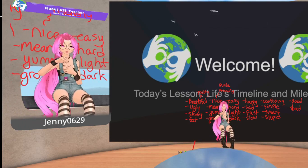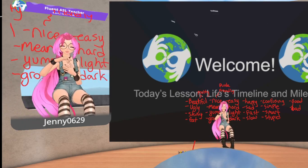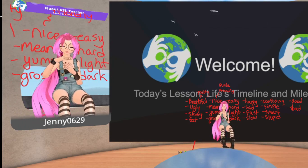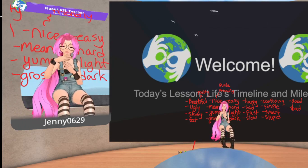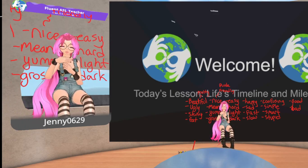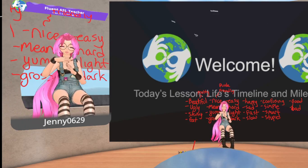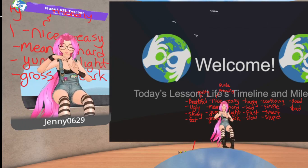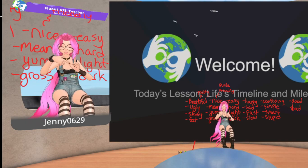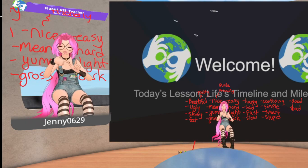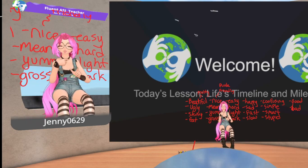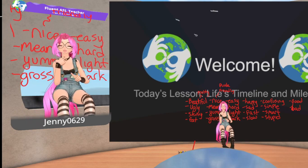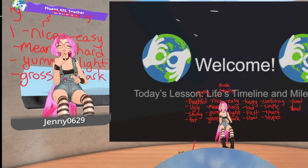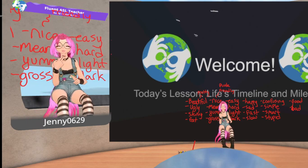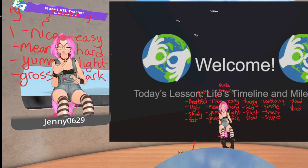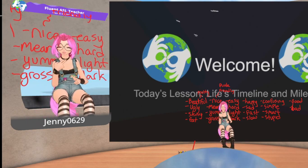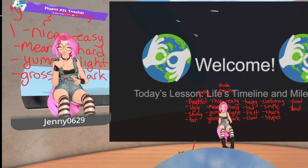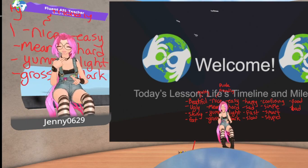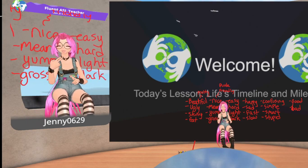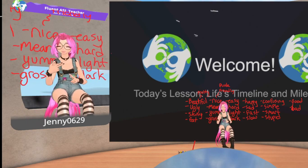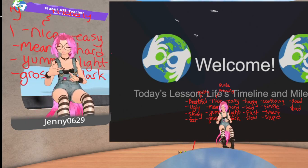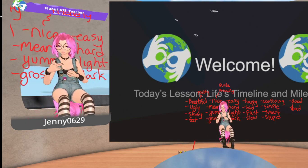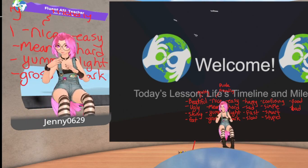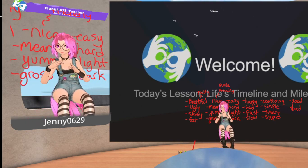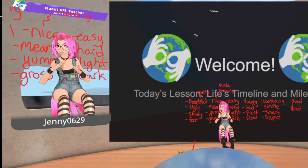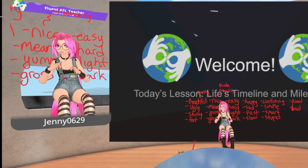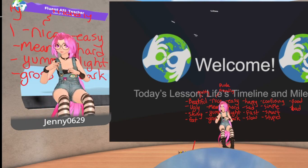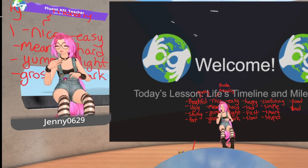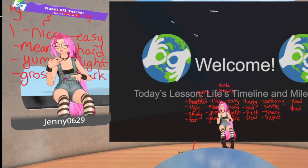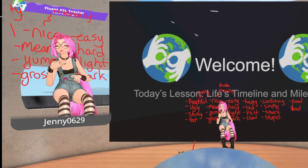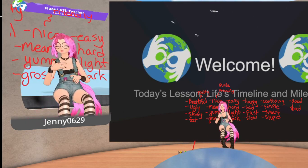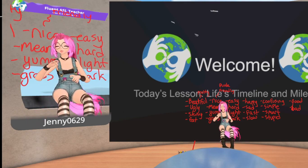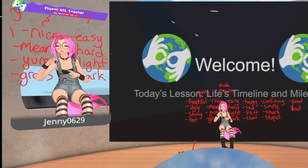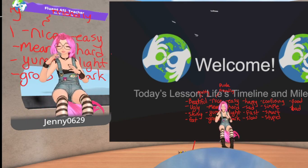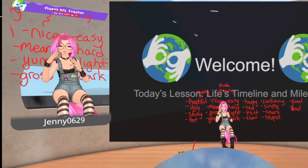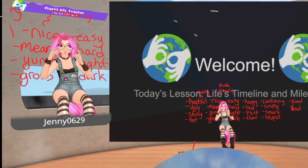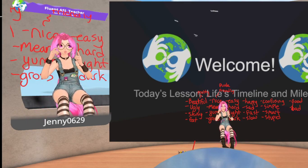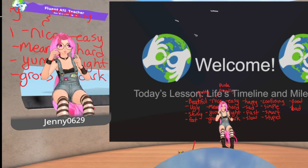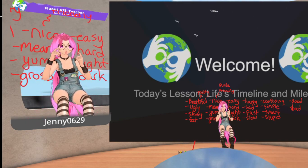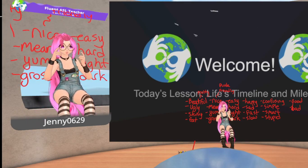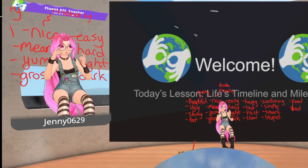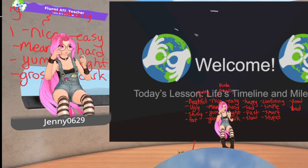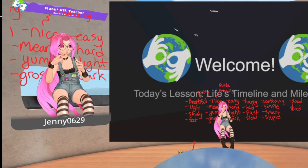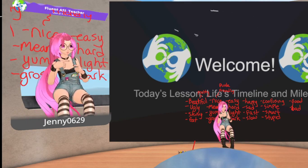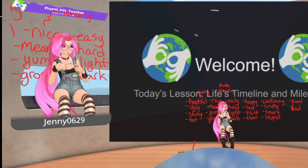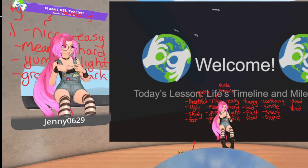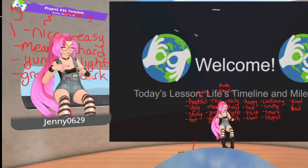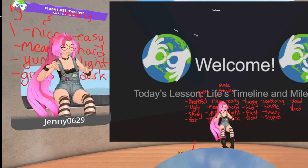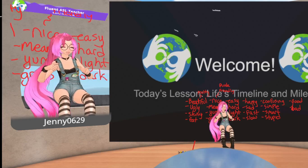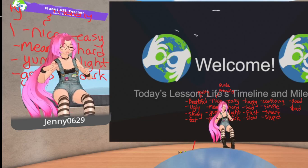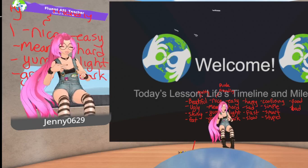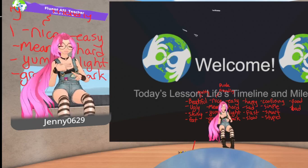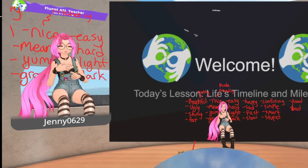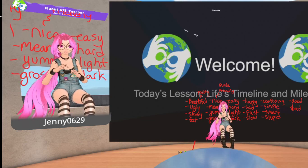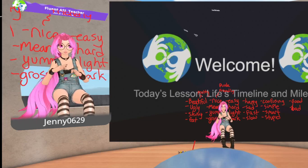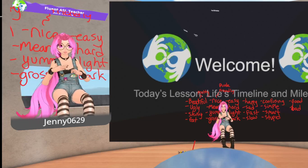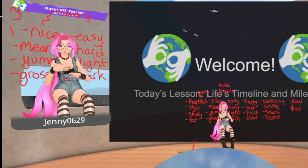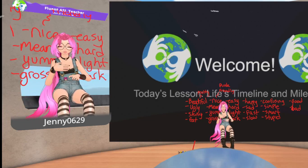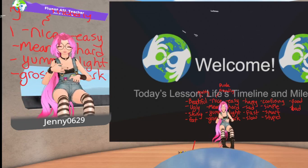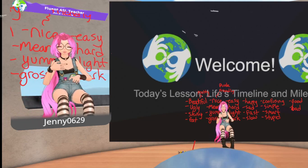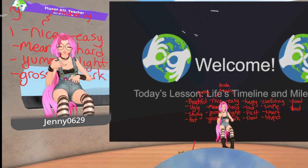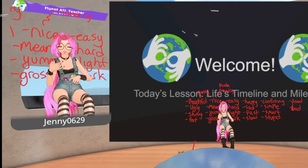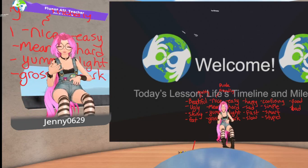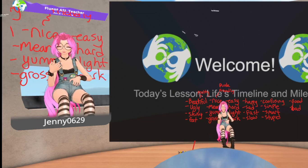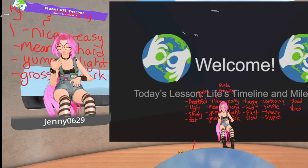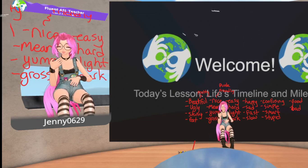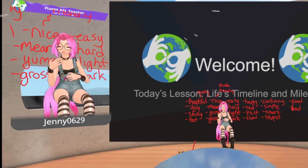you use your tone with your voice to explain how you're feeling, and you're going to use your face in sign language to explain how